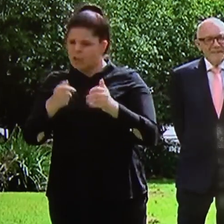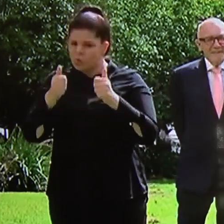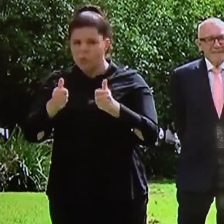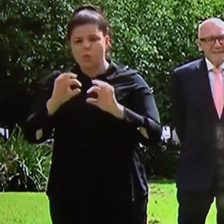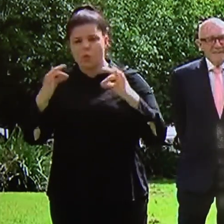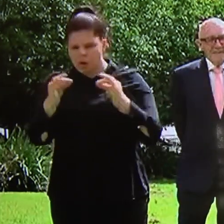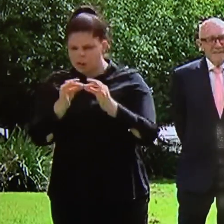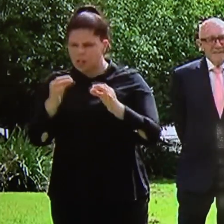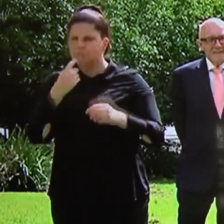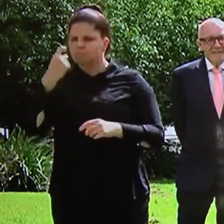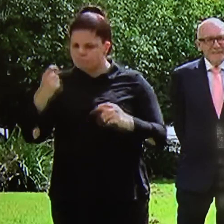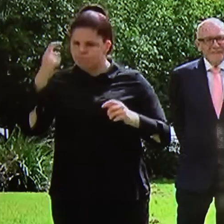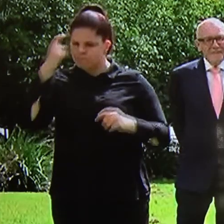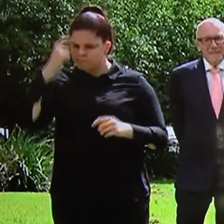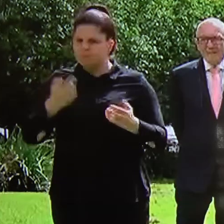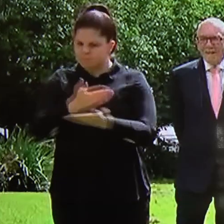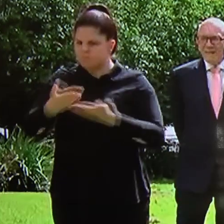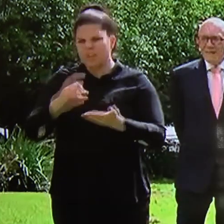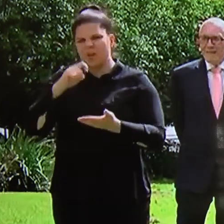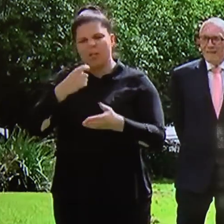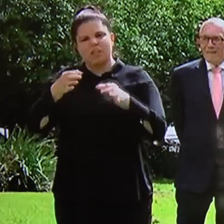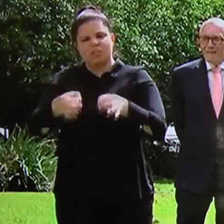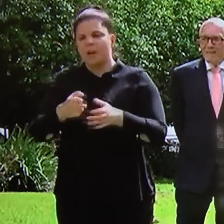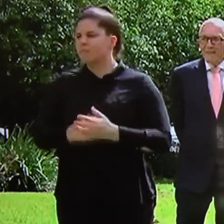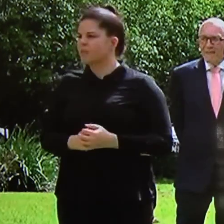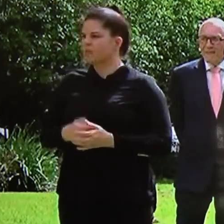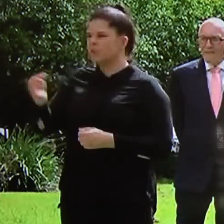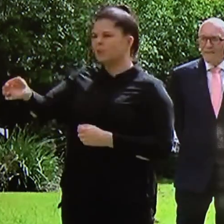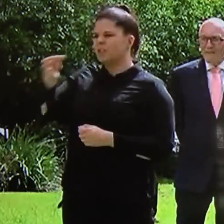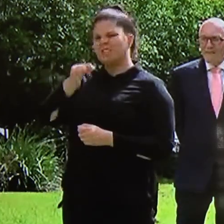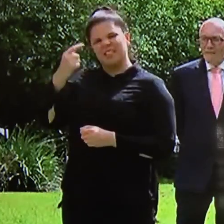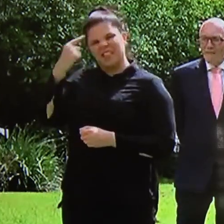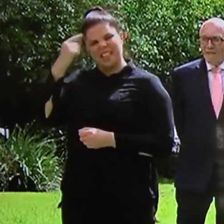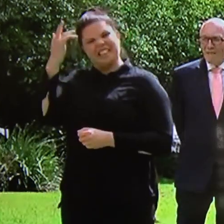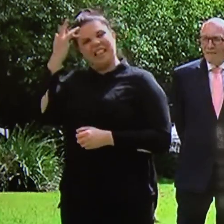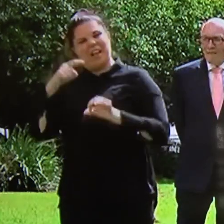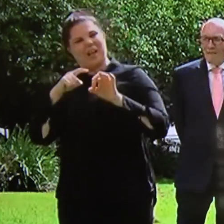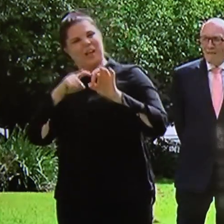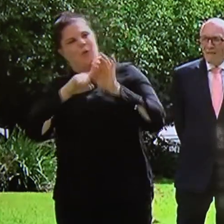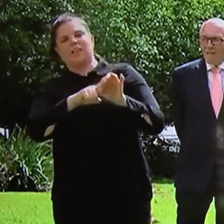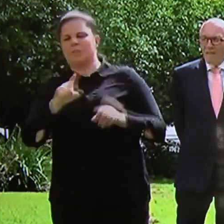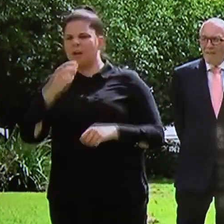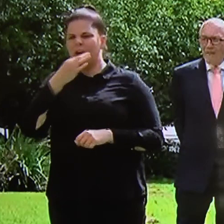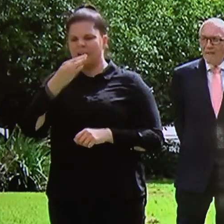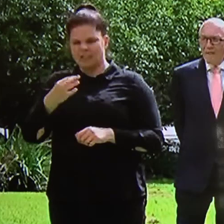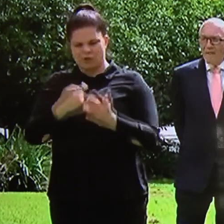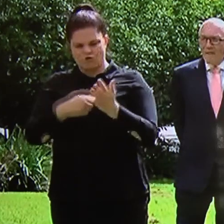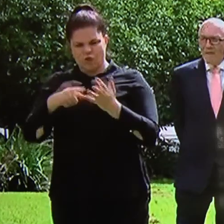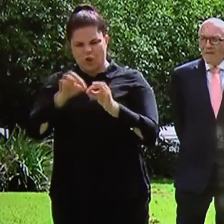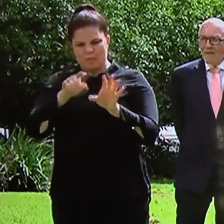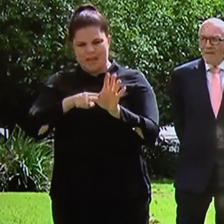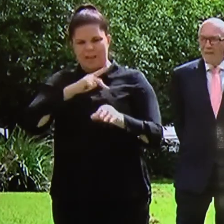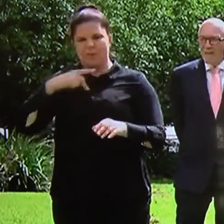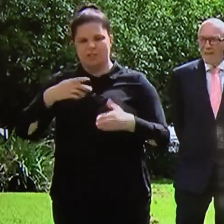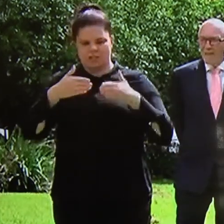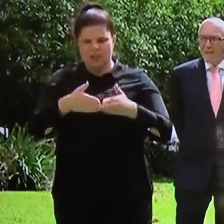organisation, will work through these issues in due course. Minister, do you know why, it might sound silly, why are there so many deaths from the review process as